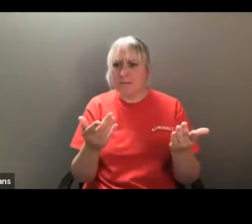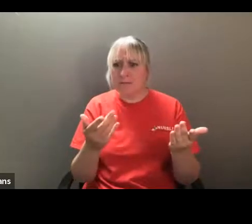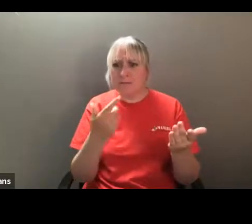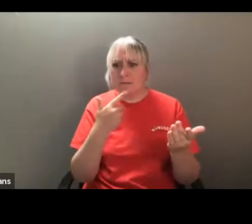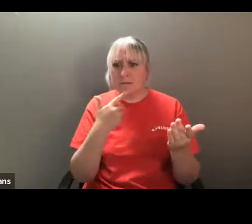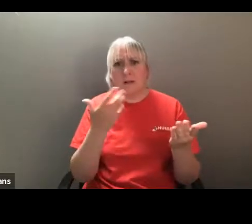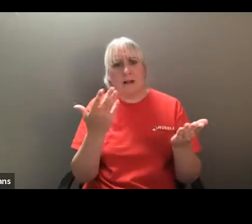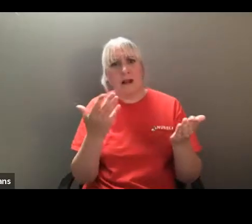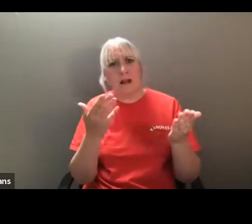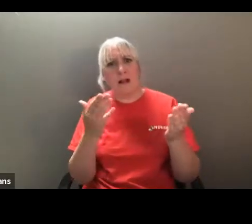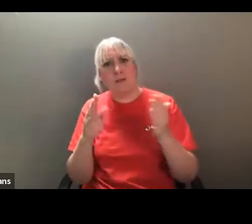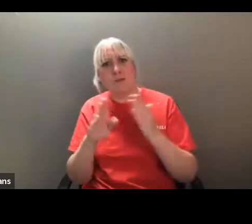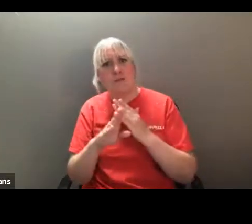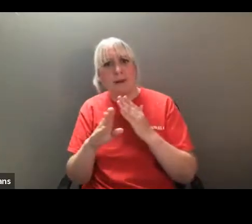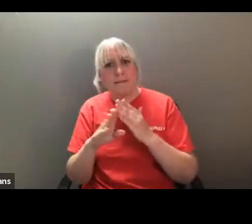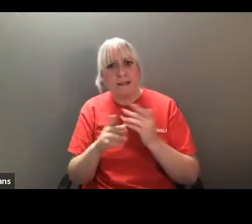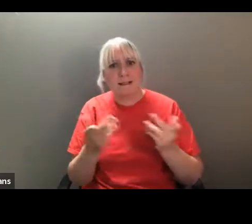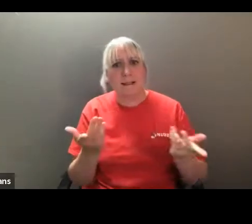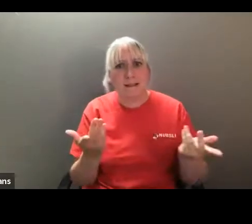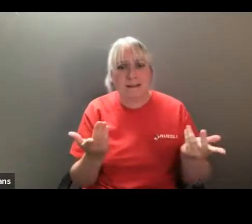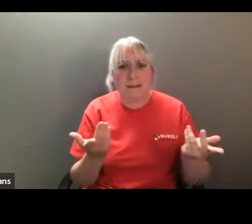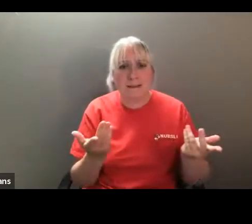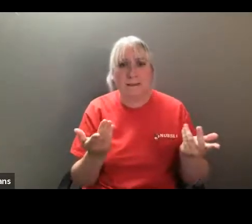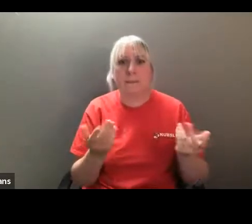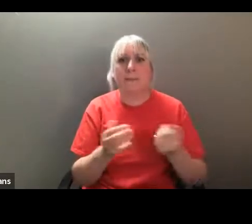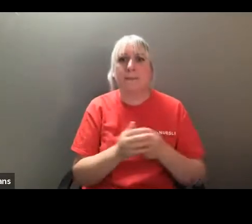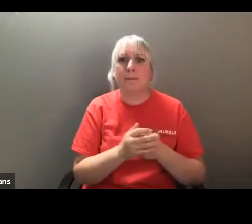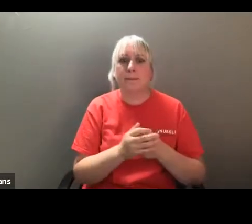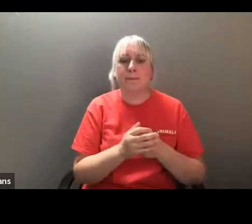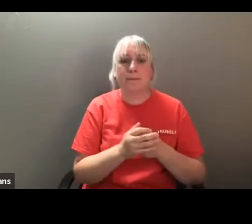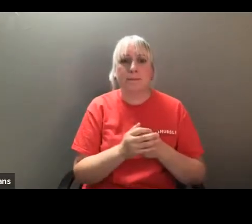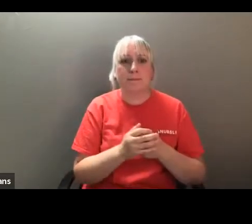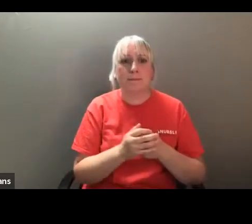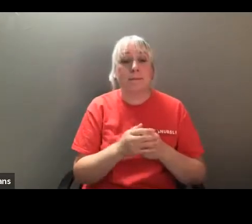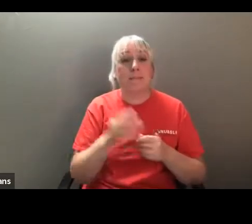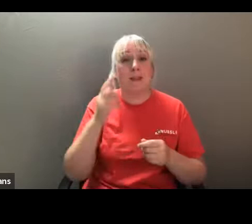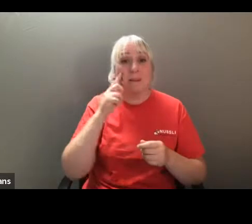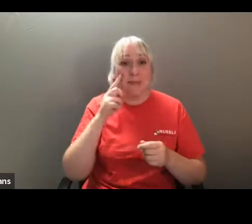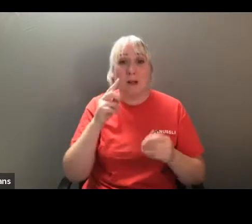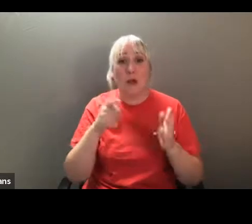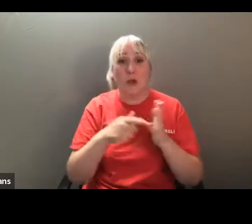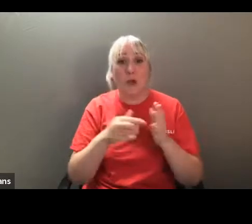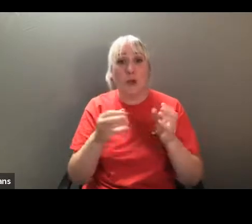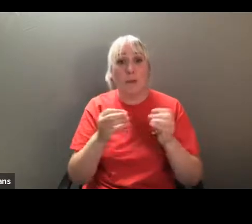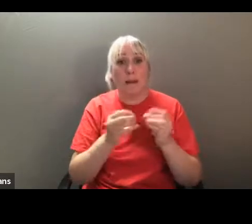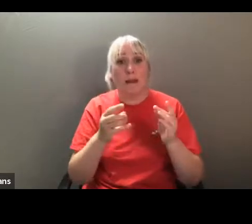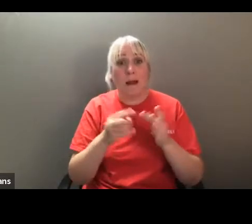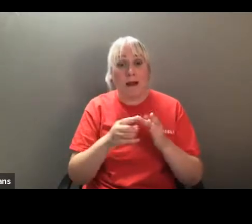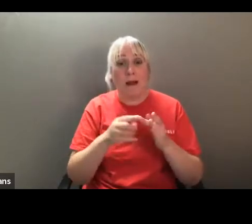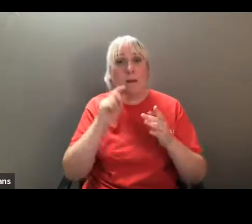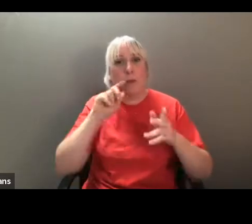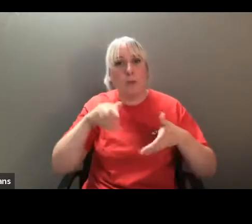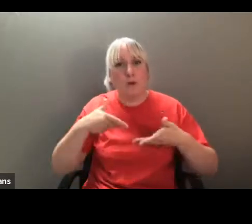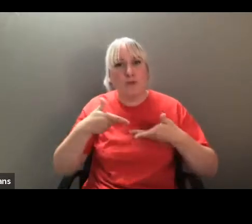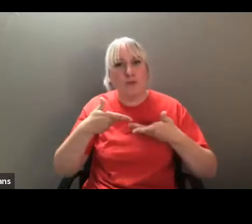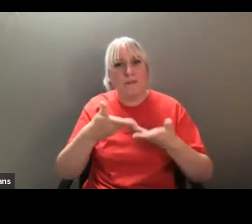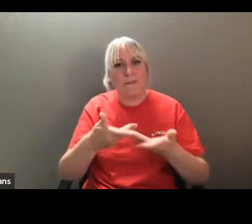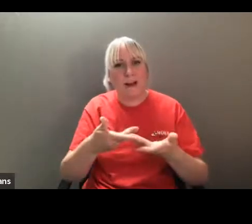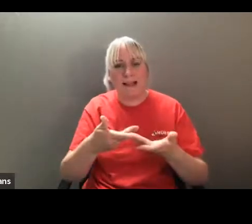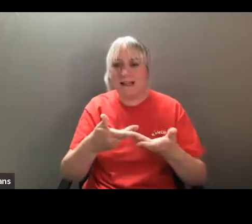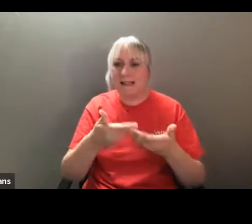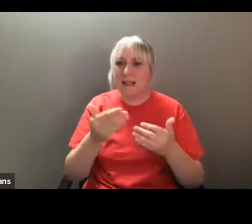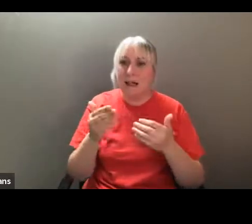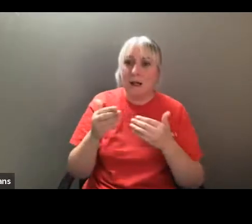right. Why is that? Well, it will provide, in theory, further